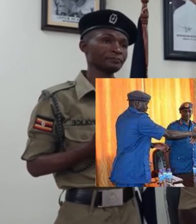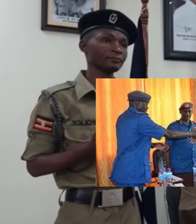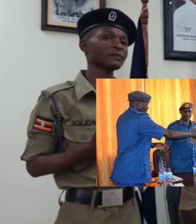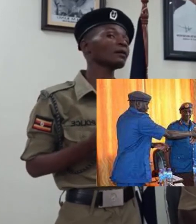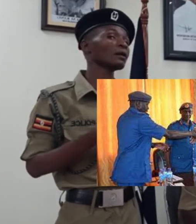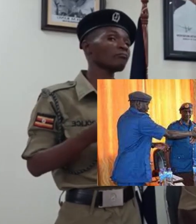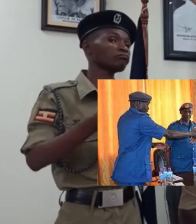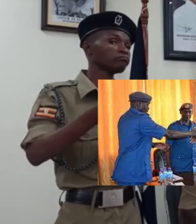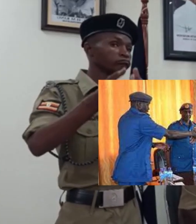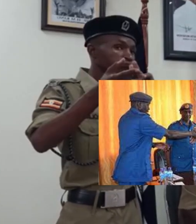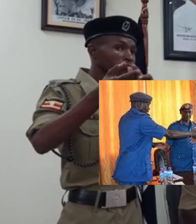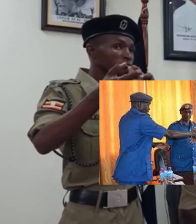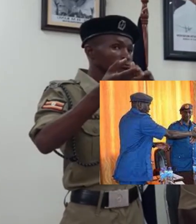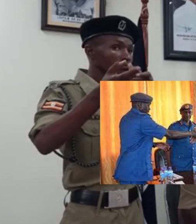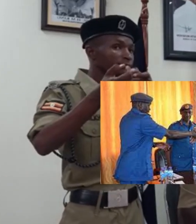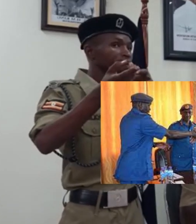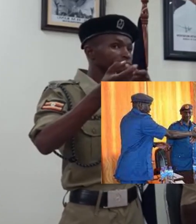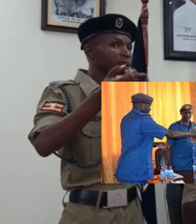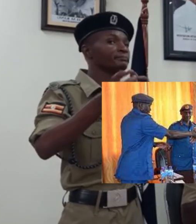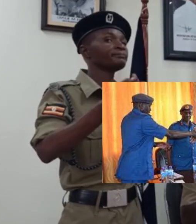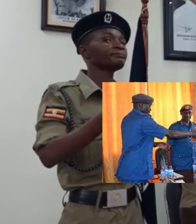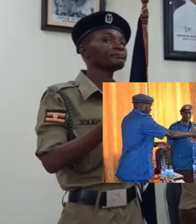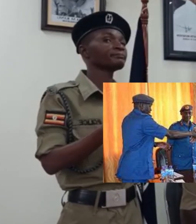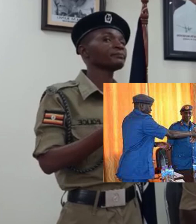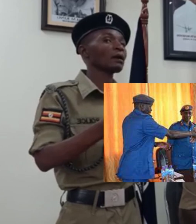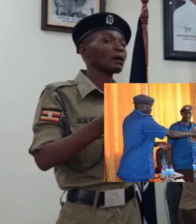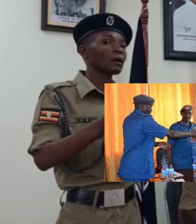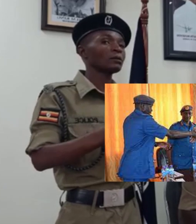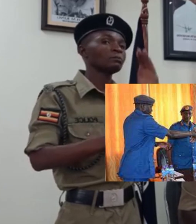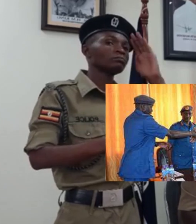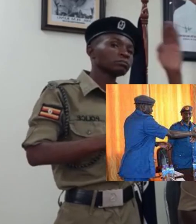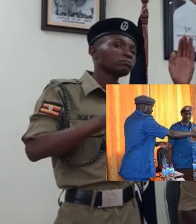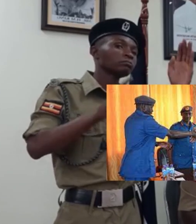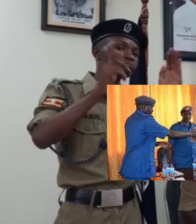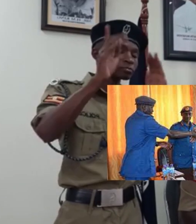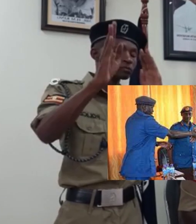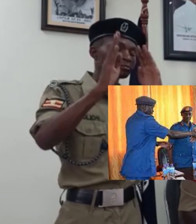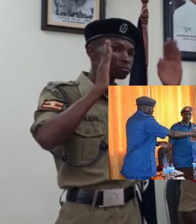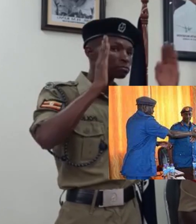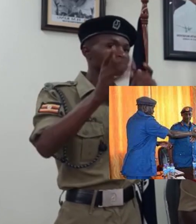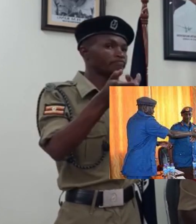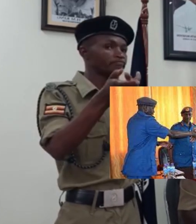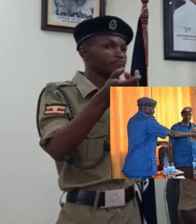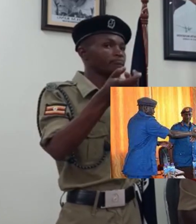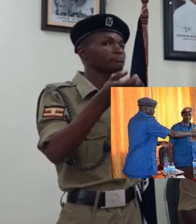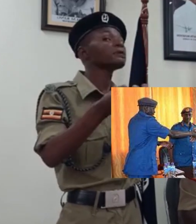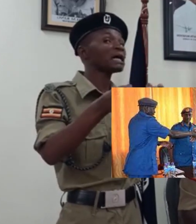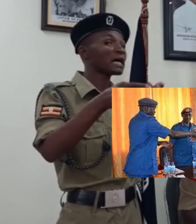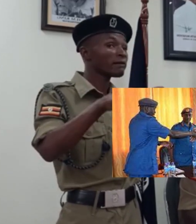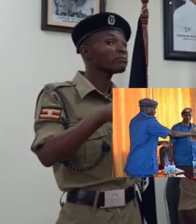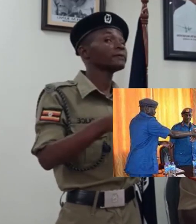okuva mu kitongole kya poliisi n'ekya UPDF era